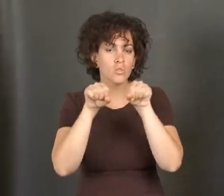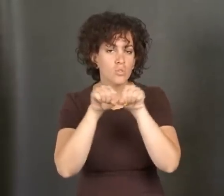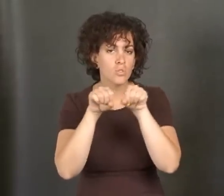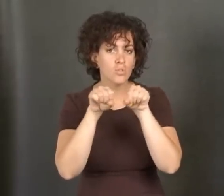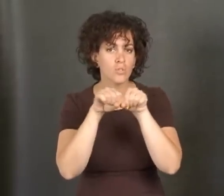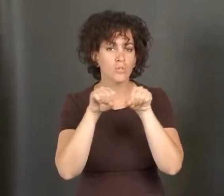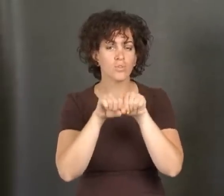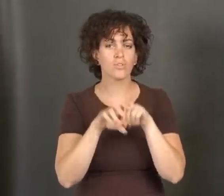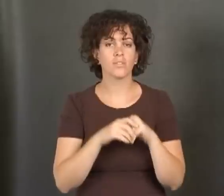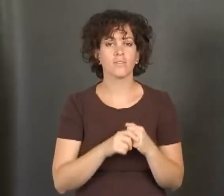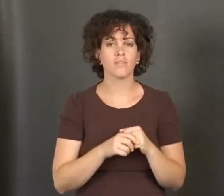Shoes.